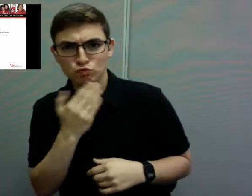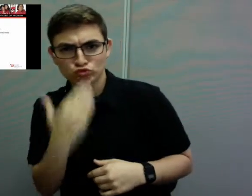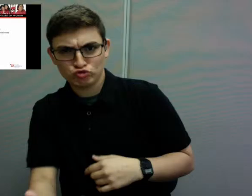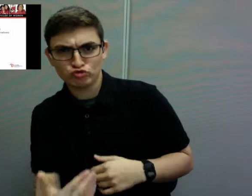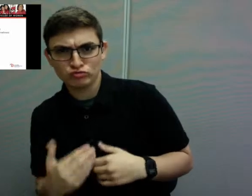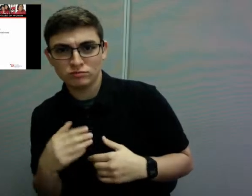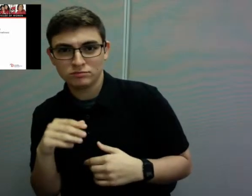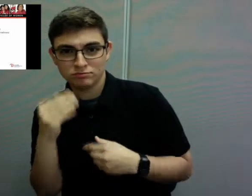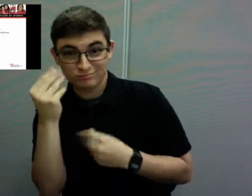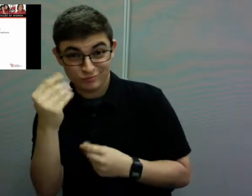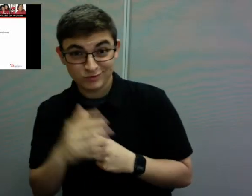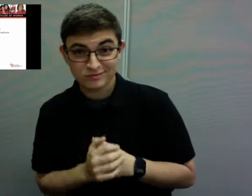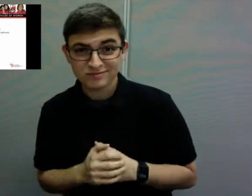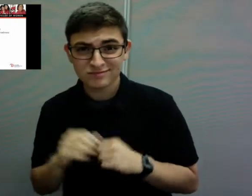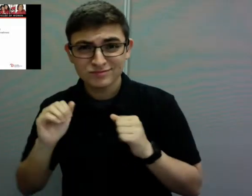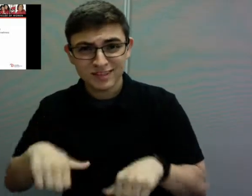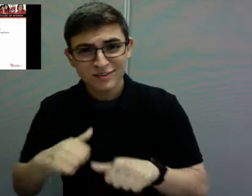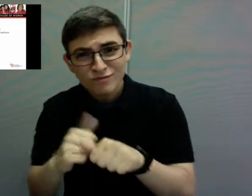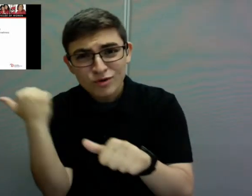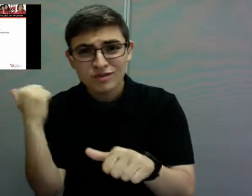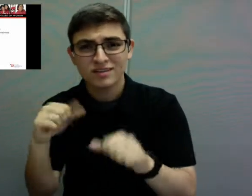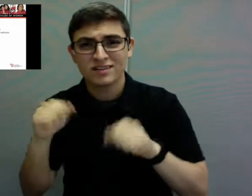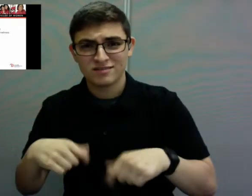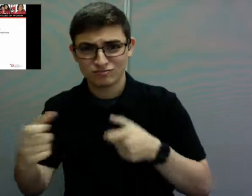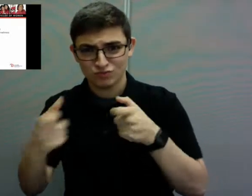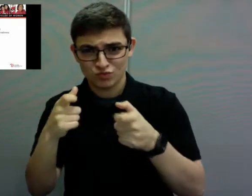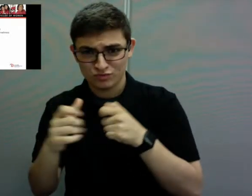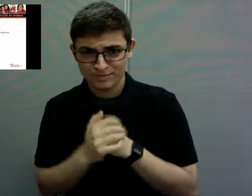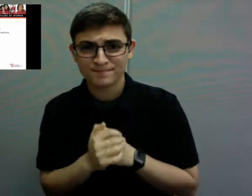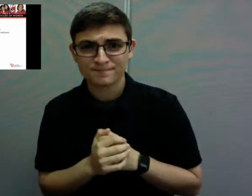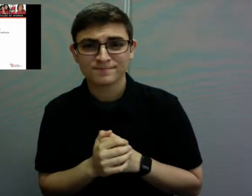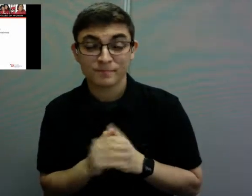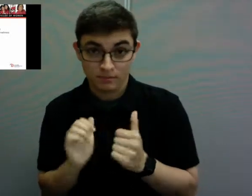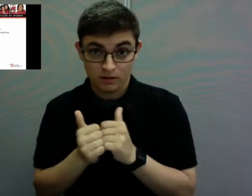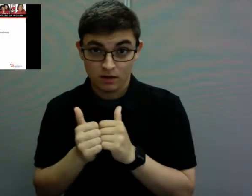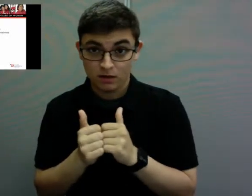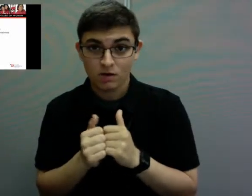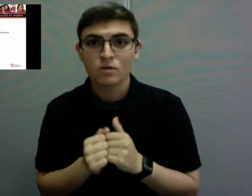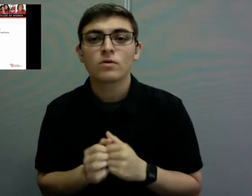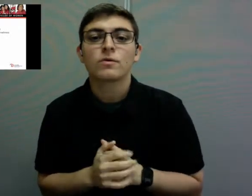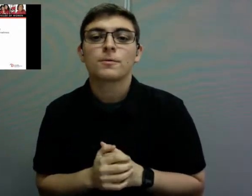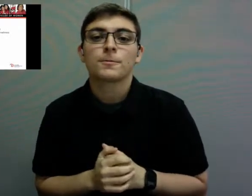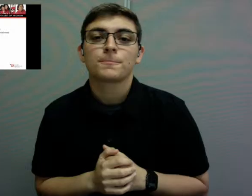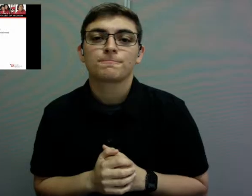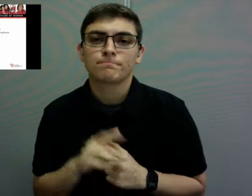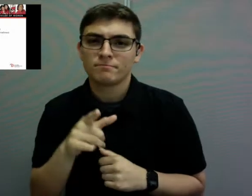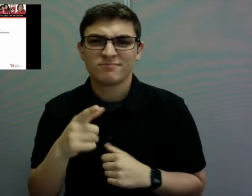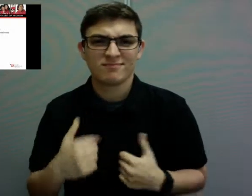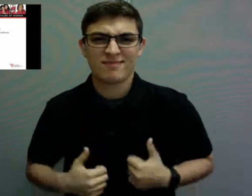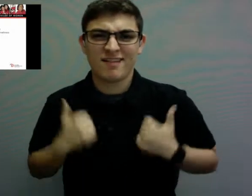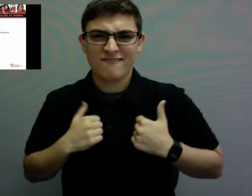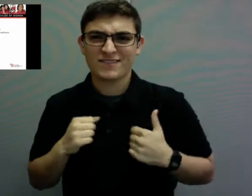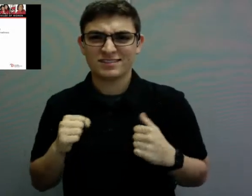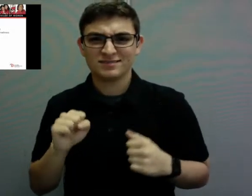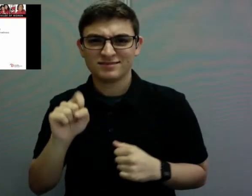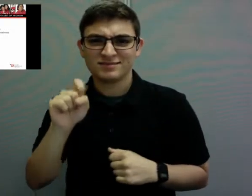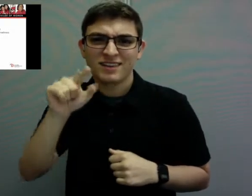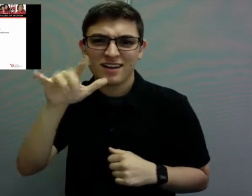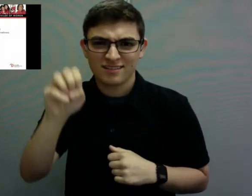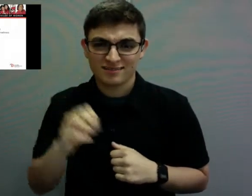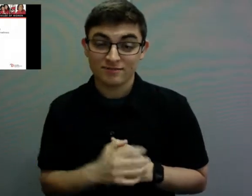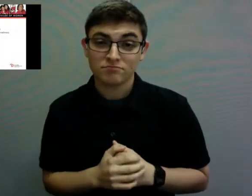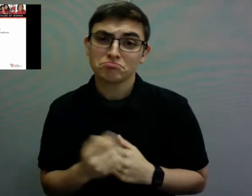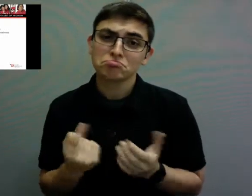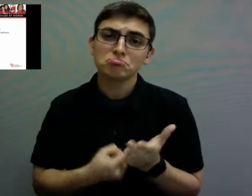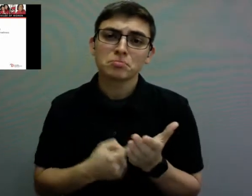actually good news because it can be prevented or controlled. And prevention, a big part of it is lifestyle changes